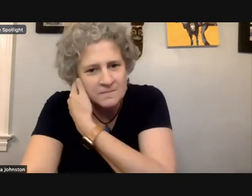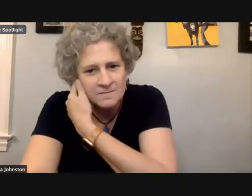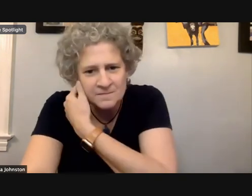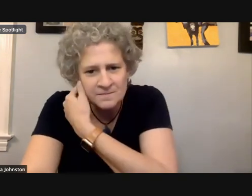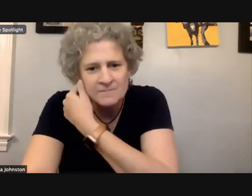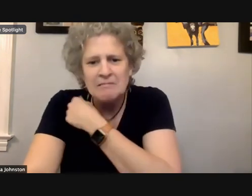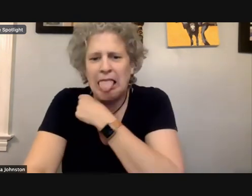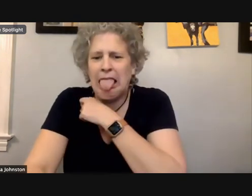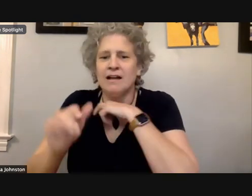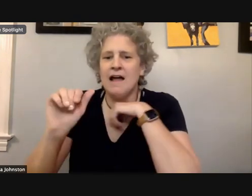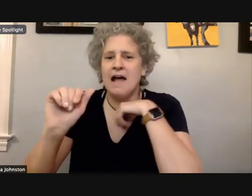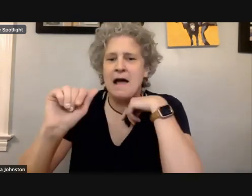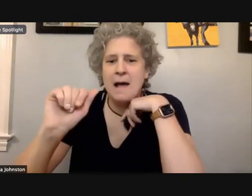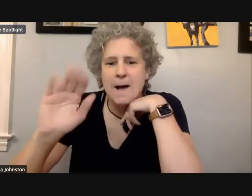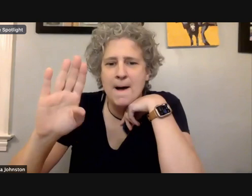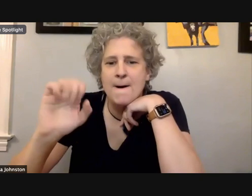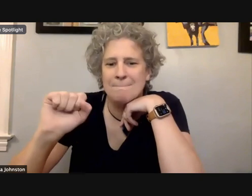of your cheek.